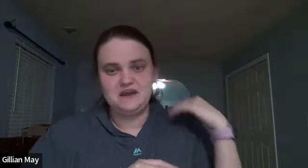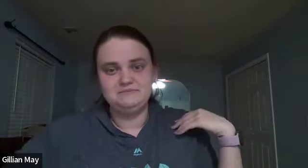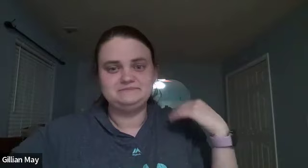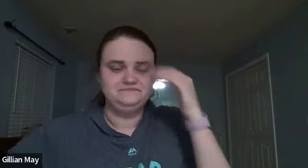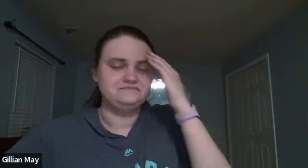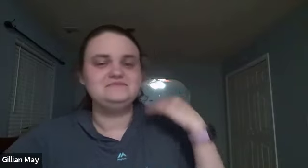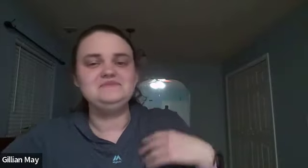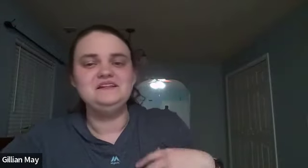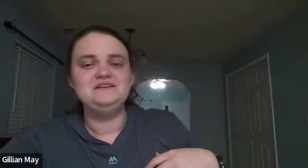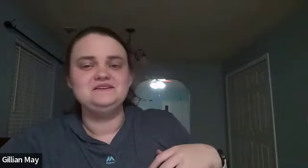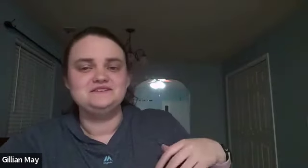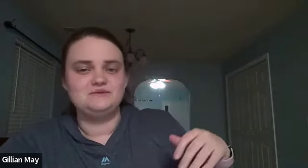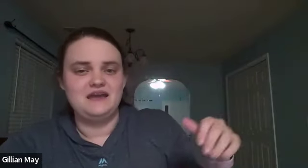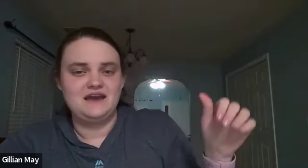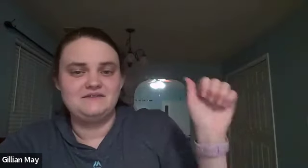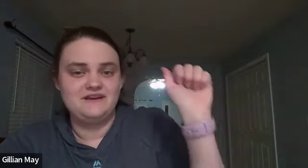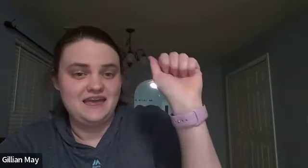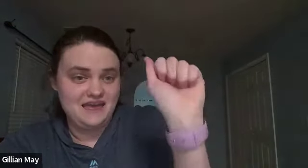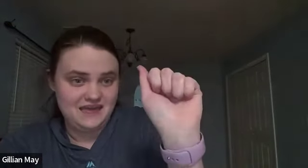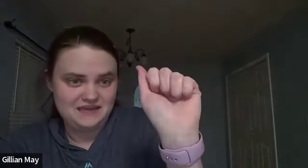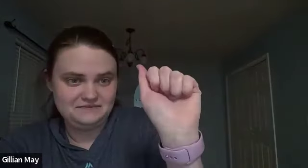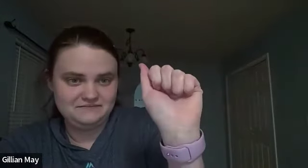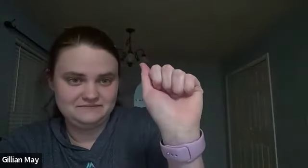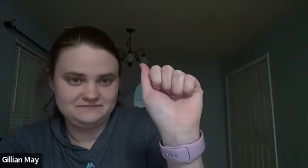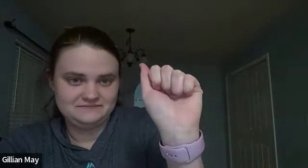Okay, so we have A,